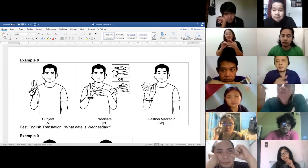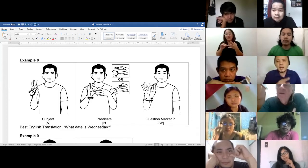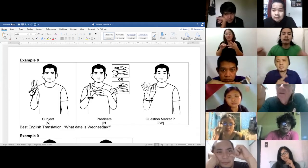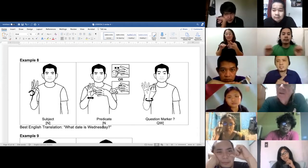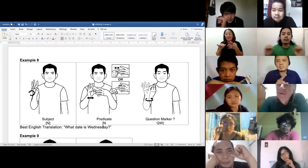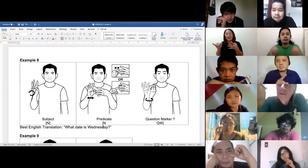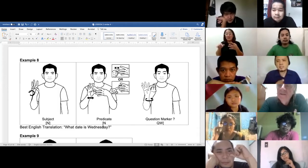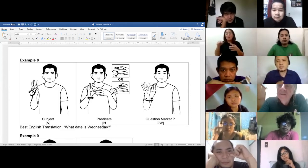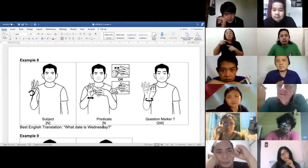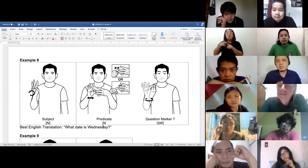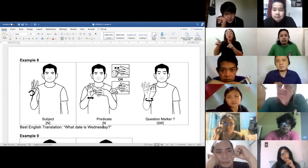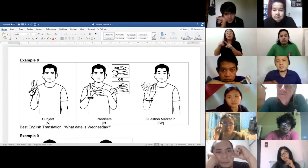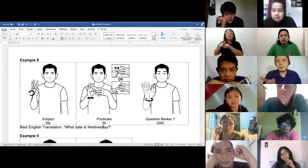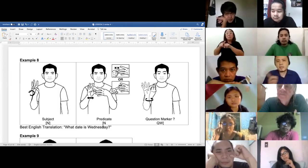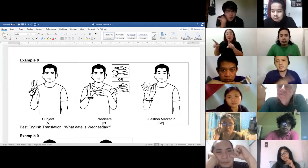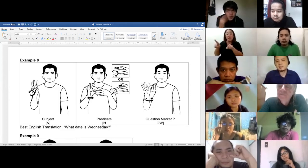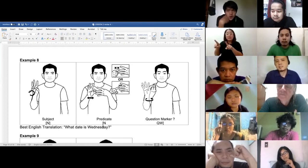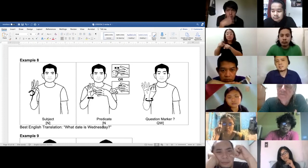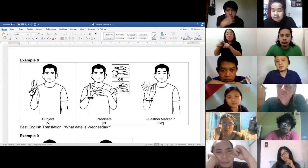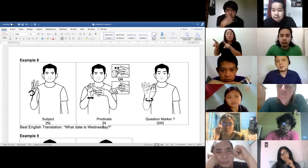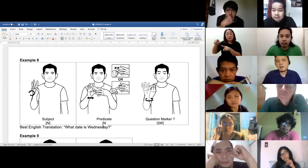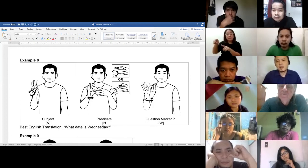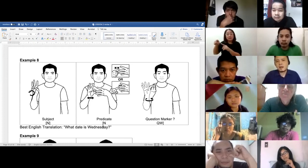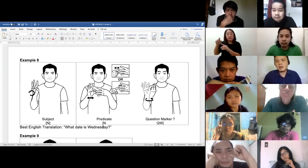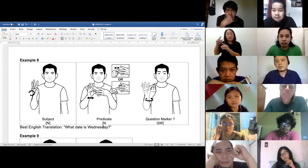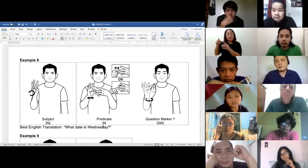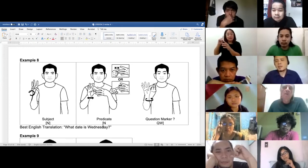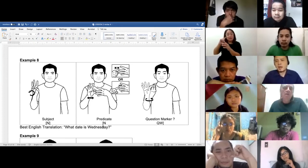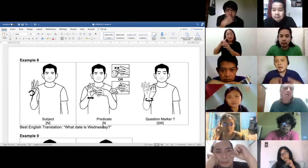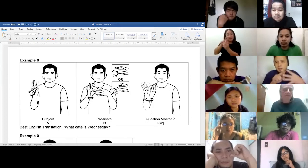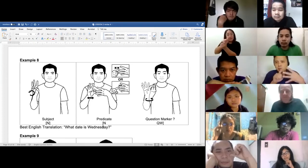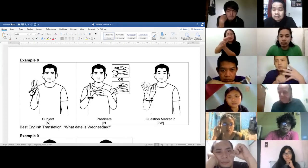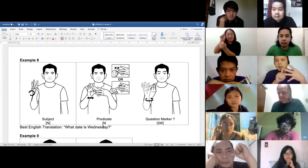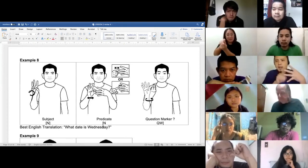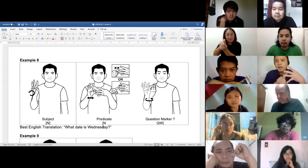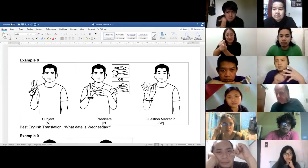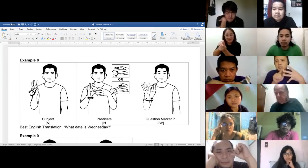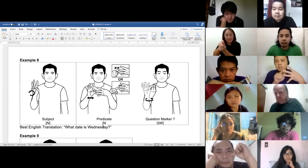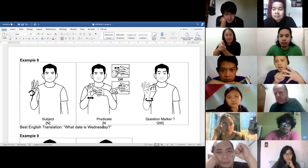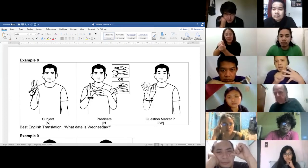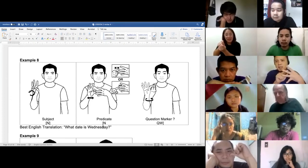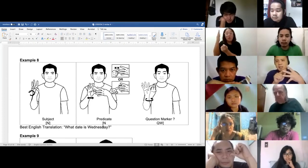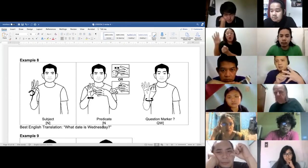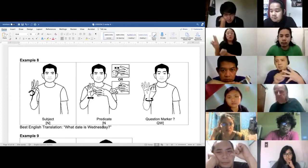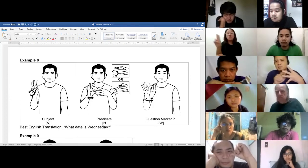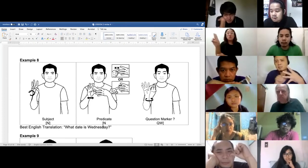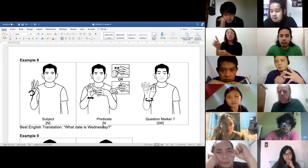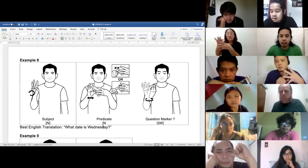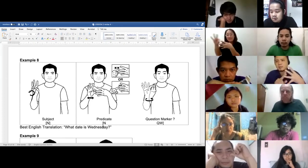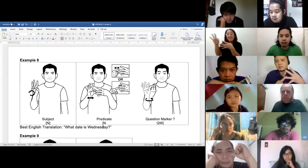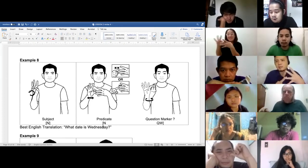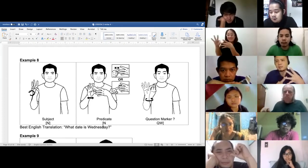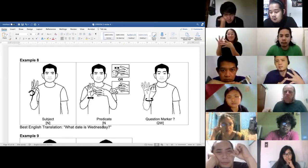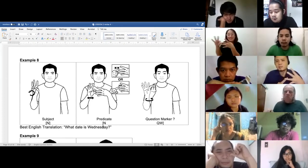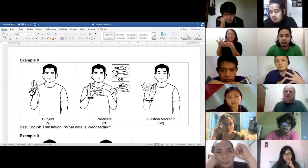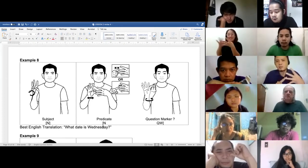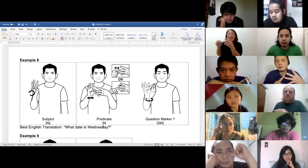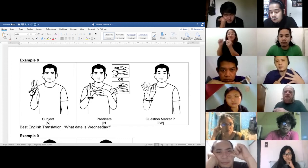be explicit because they use that actual sign and it means something. So Yes, right. it has